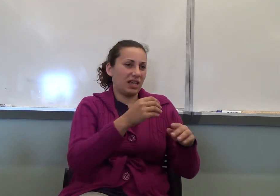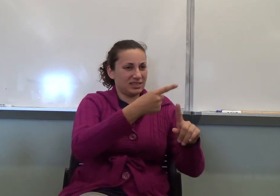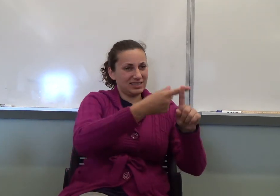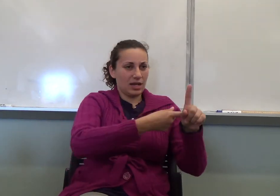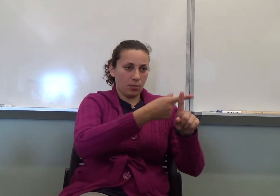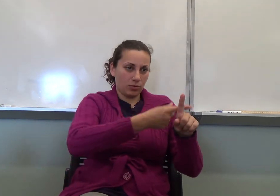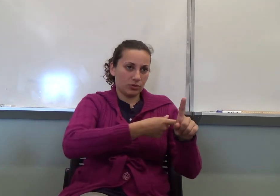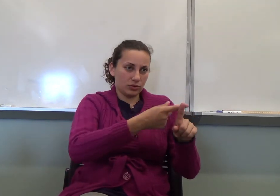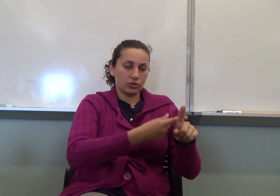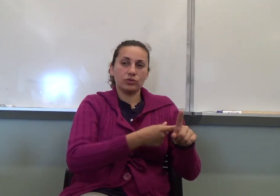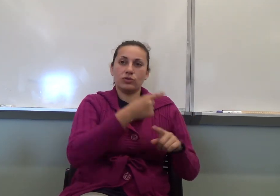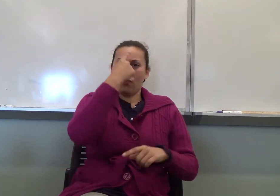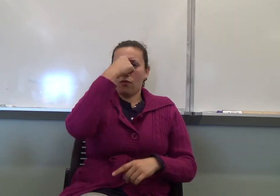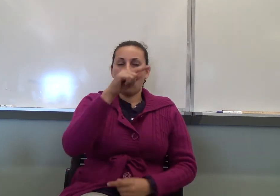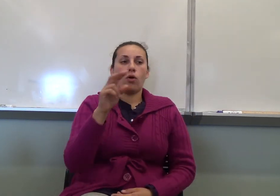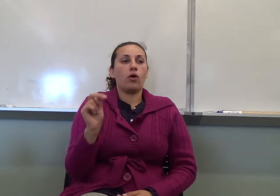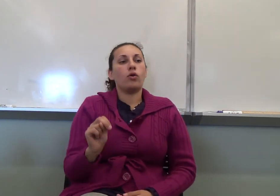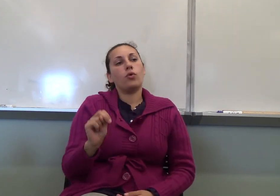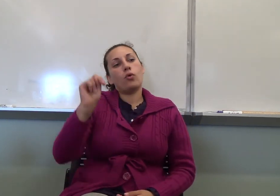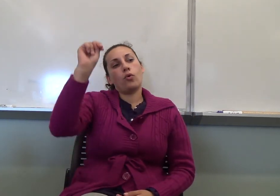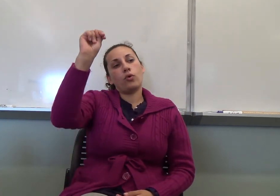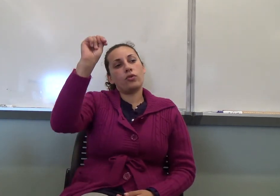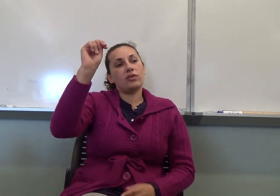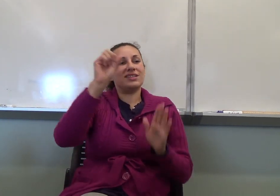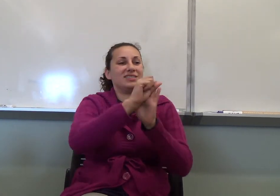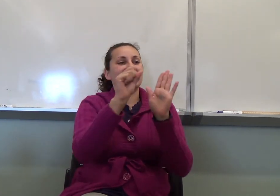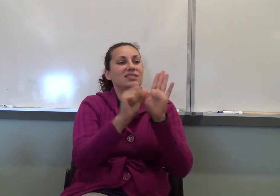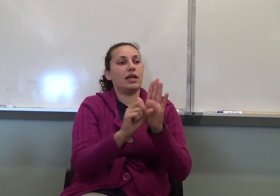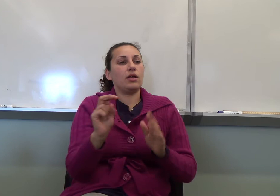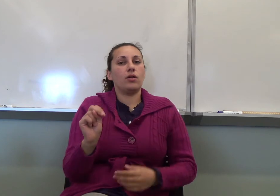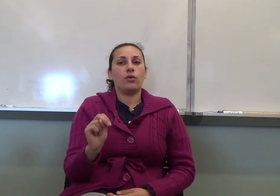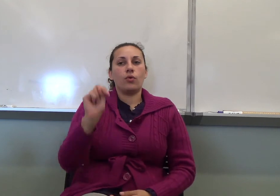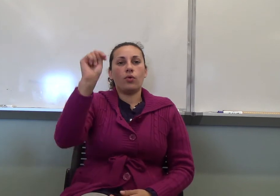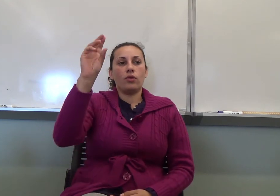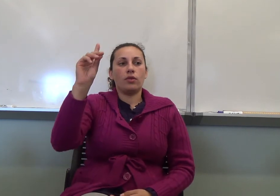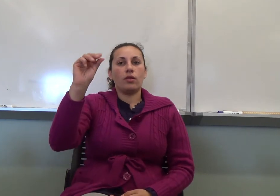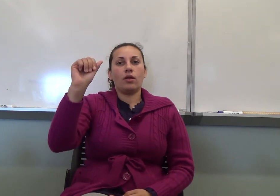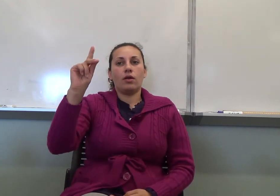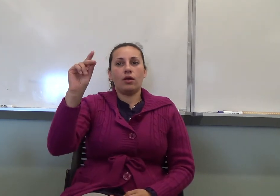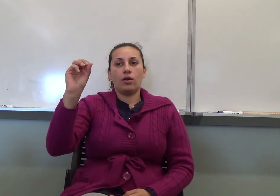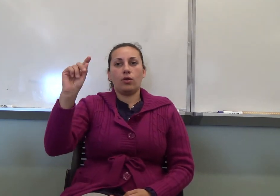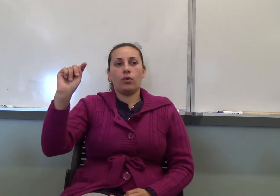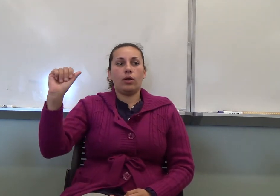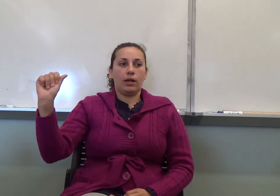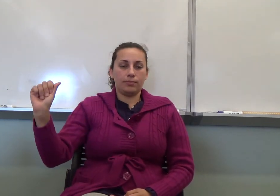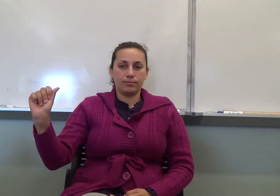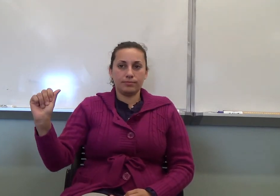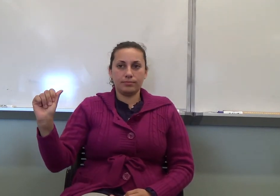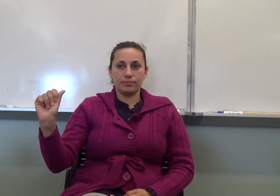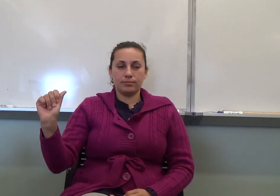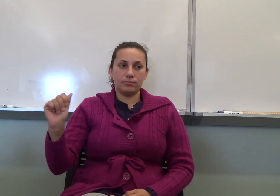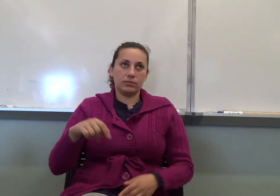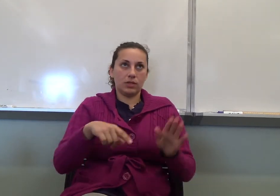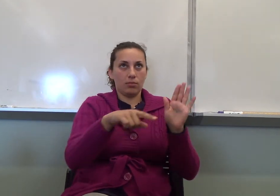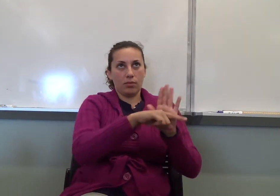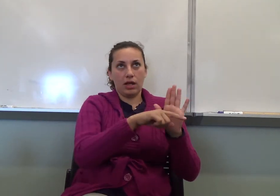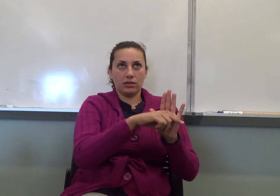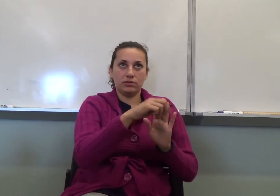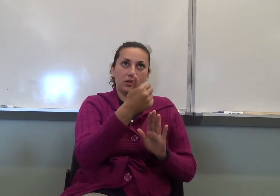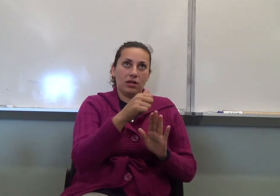Dakota. Looks like this. 6 degrees, minus 6 rather, minus 2, minus 10,